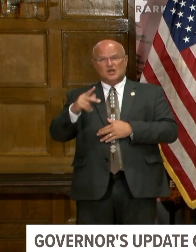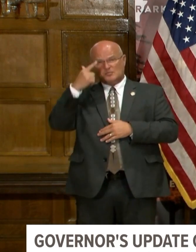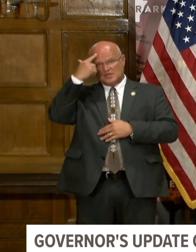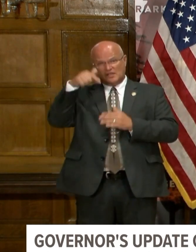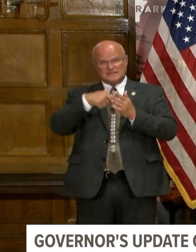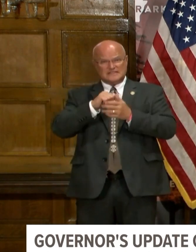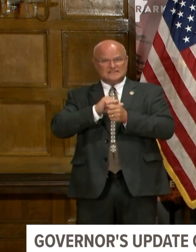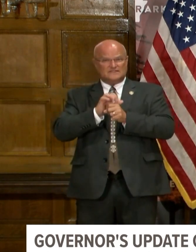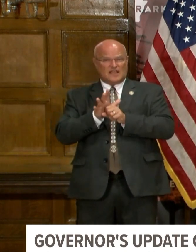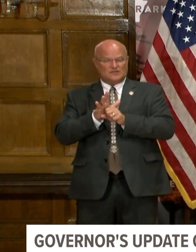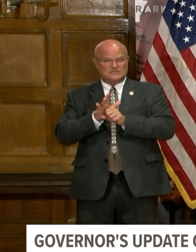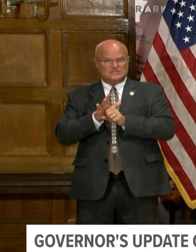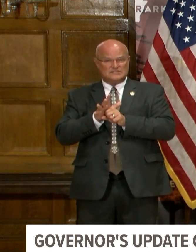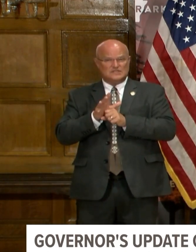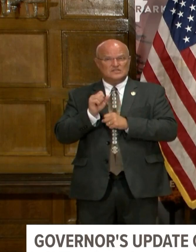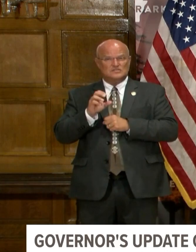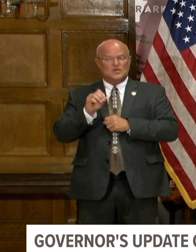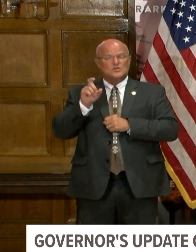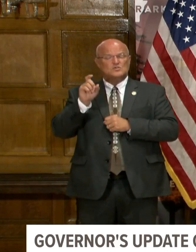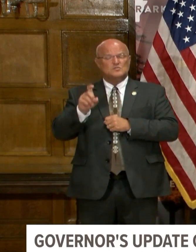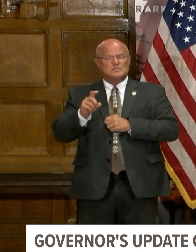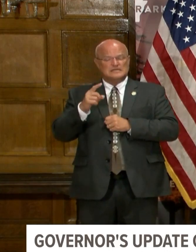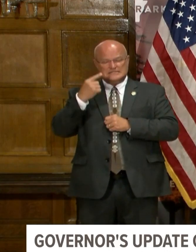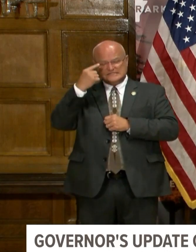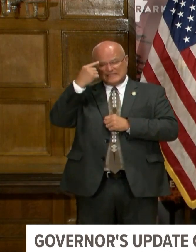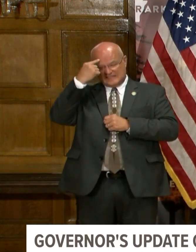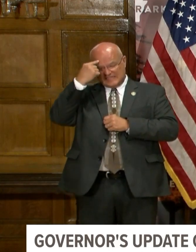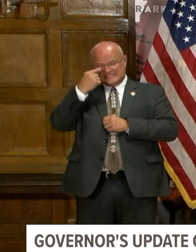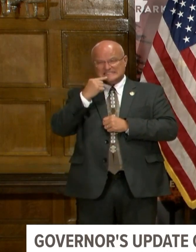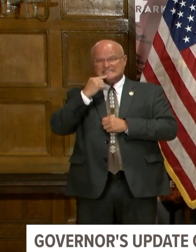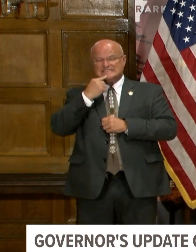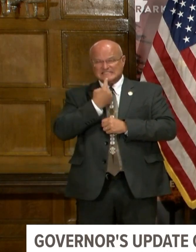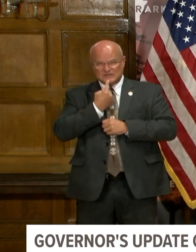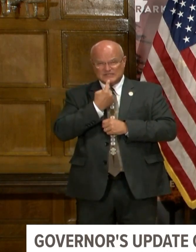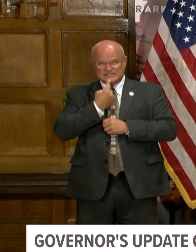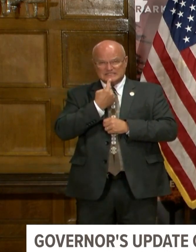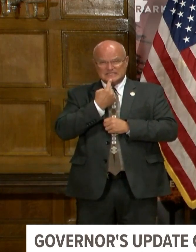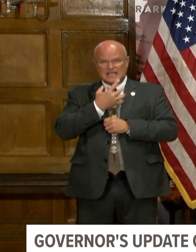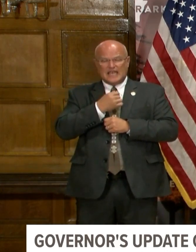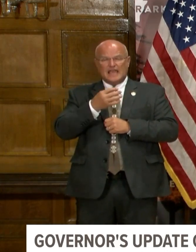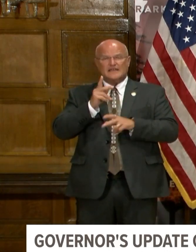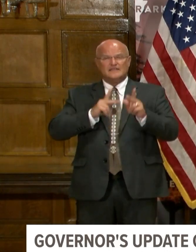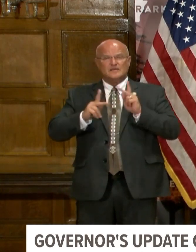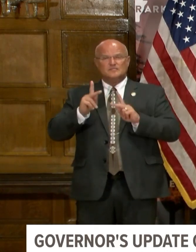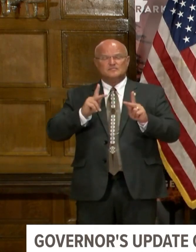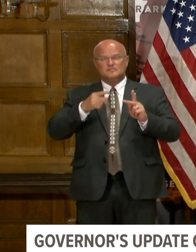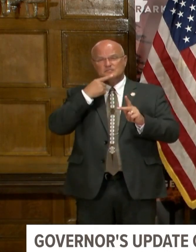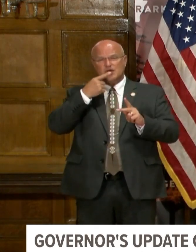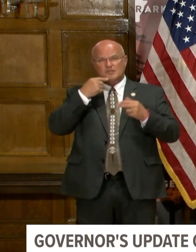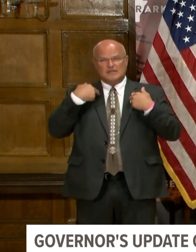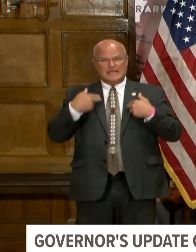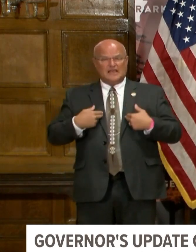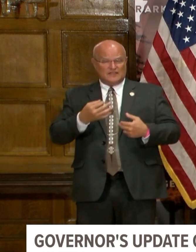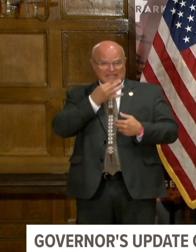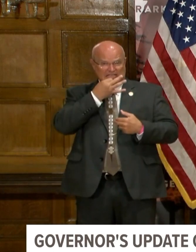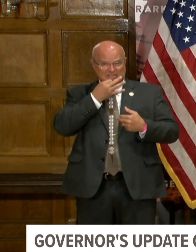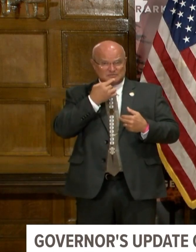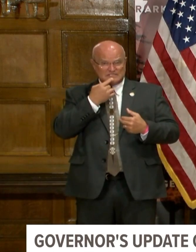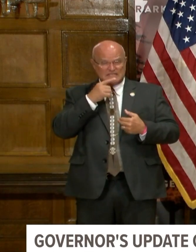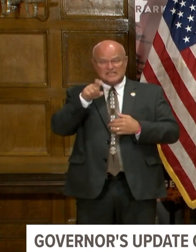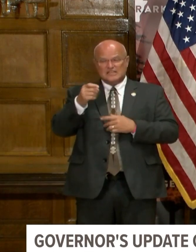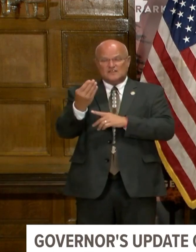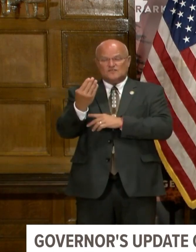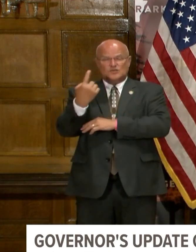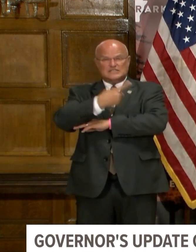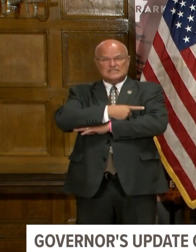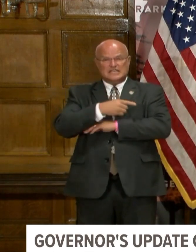of this virus. So you have to take it seriously, and if the public health experts say you need 14